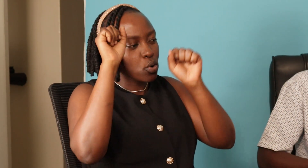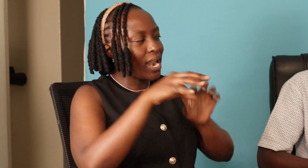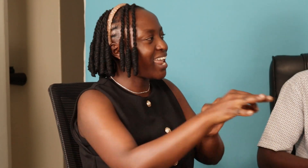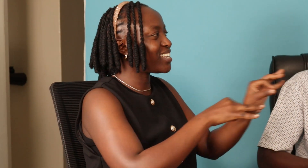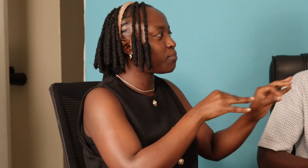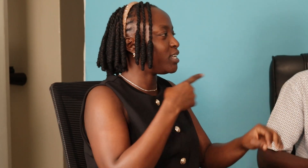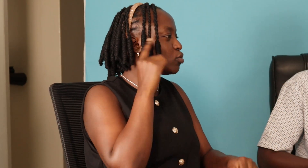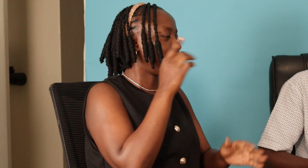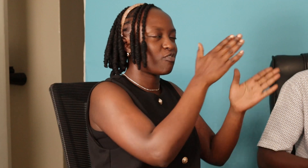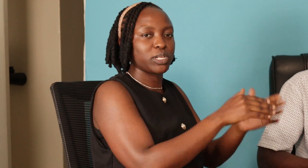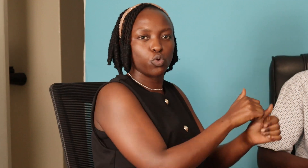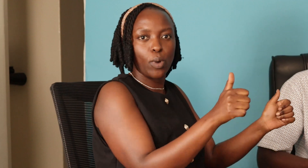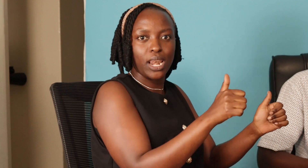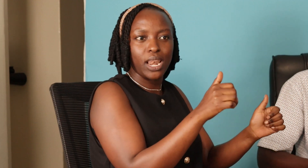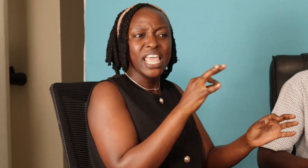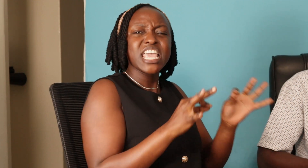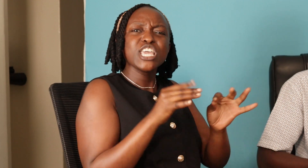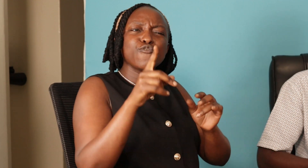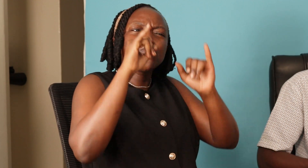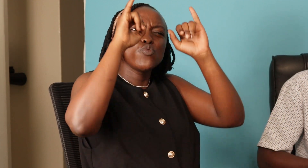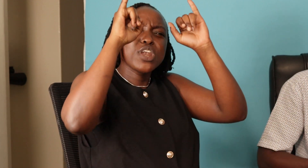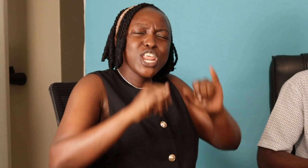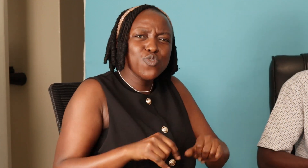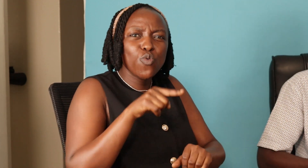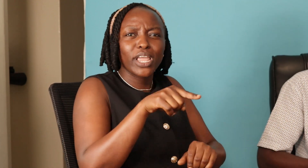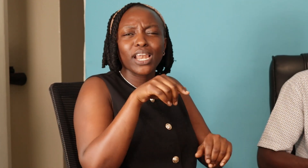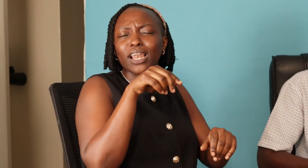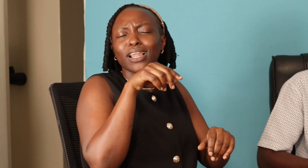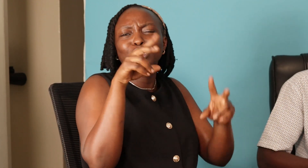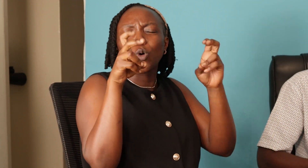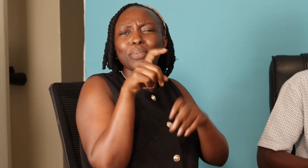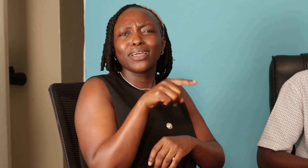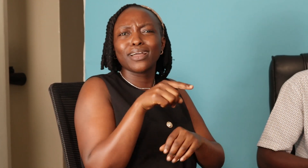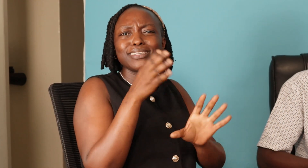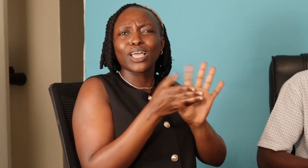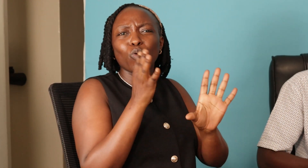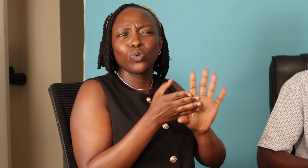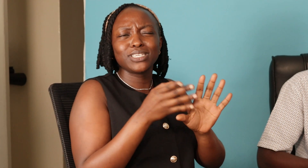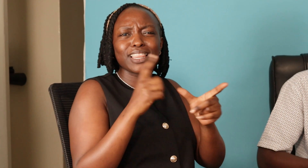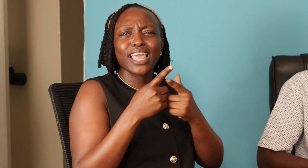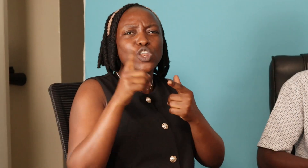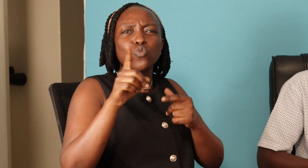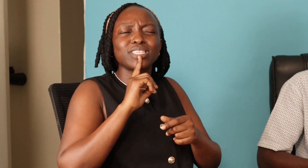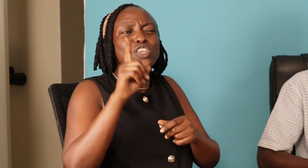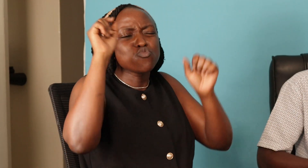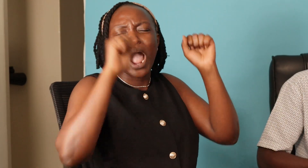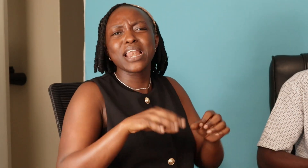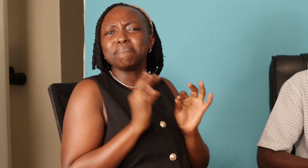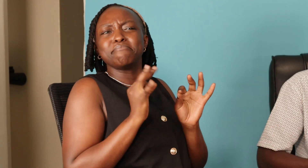must understand, you must have enough knowledge on this topic so that you're able to relay that to the deaf person. Because if you're also in that